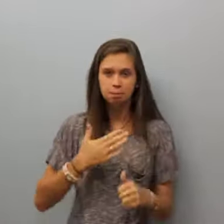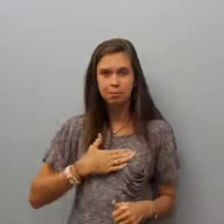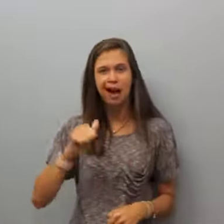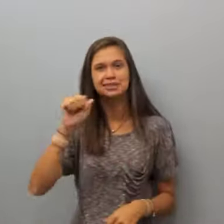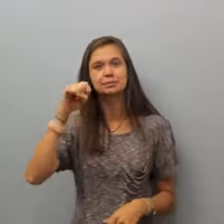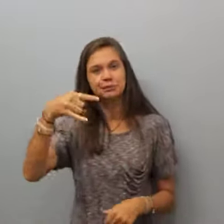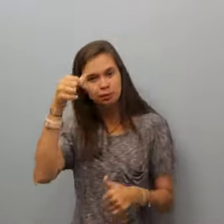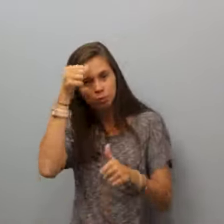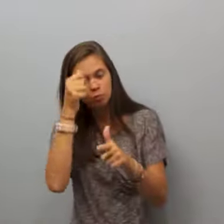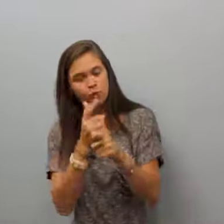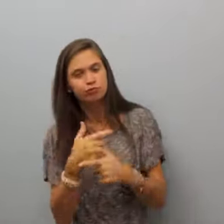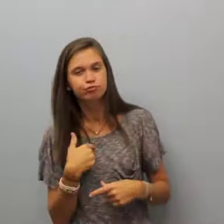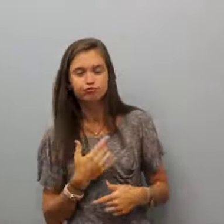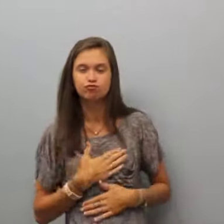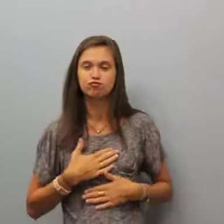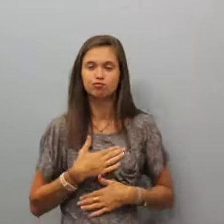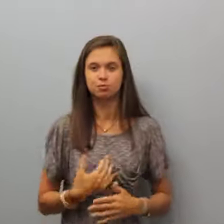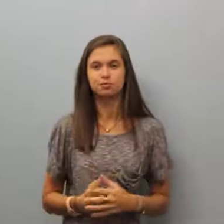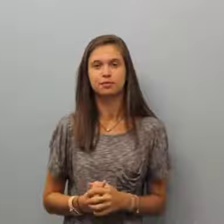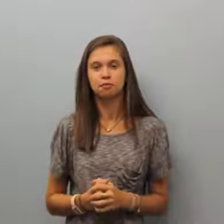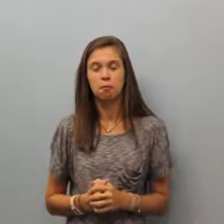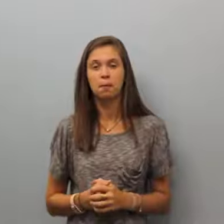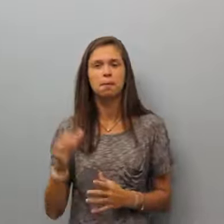go shopping, buy some new things.